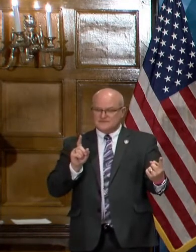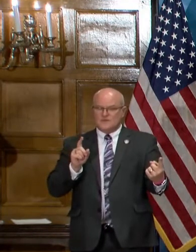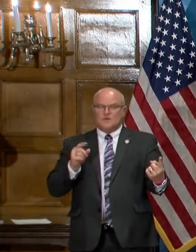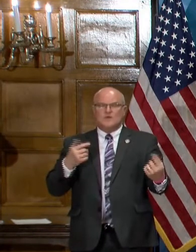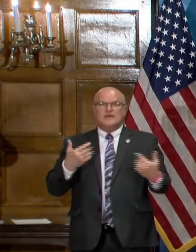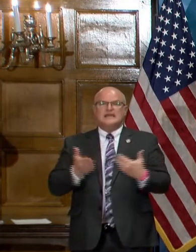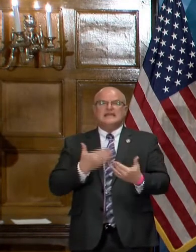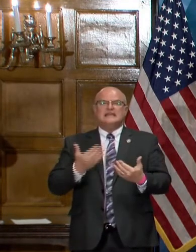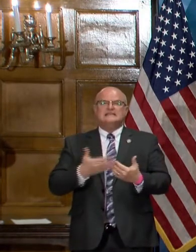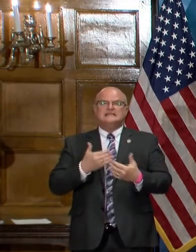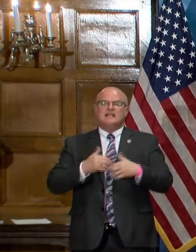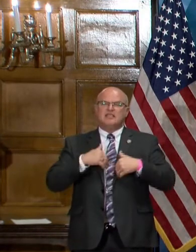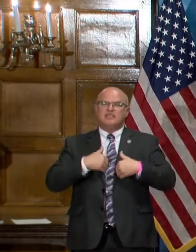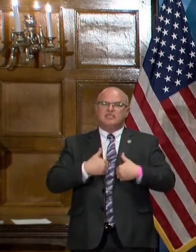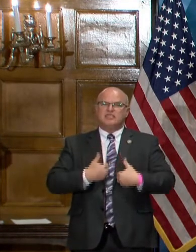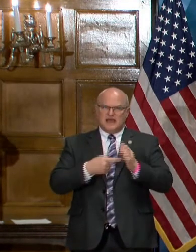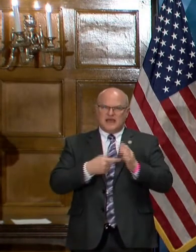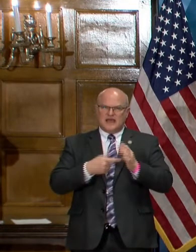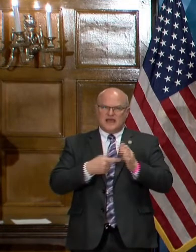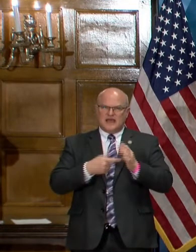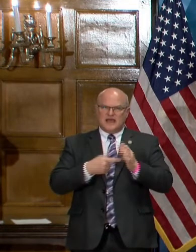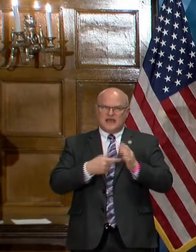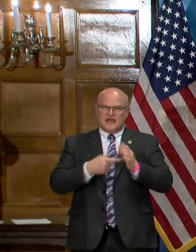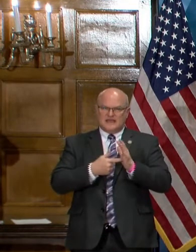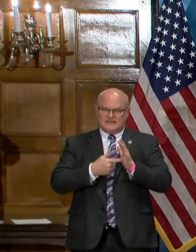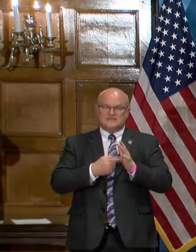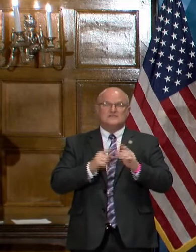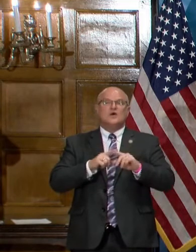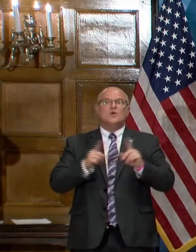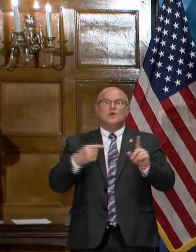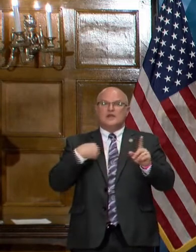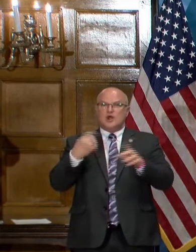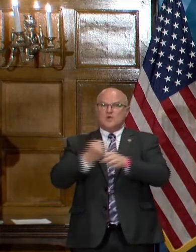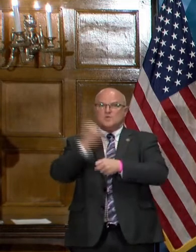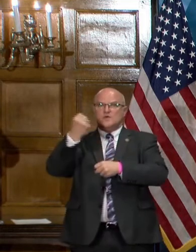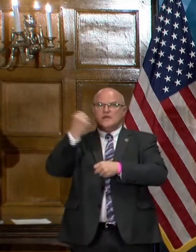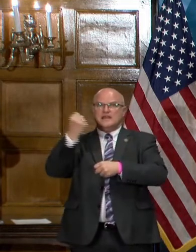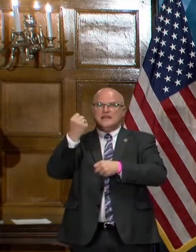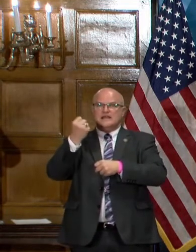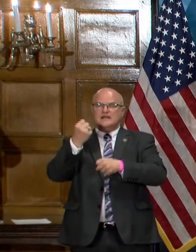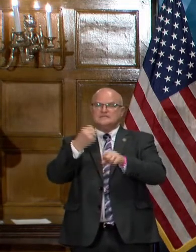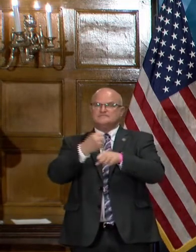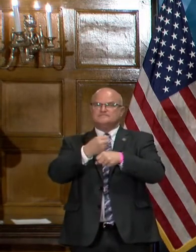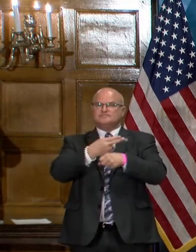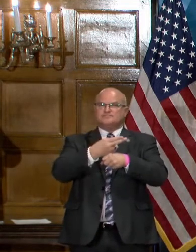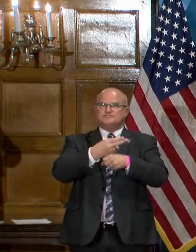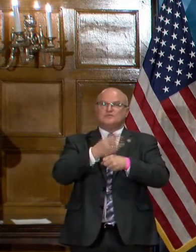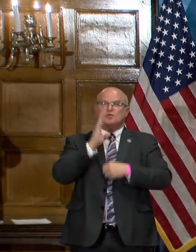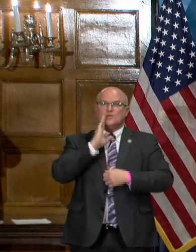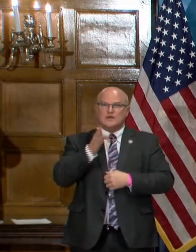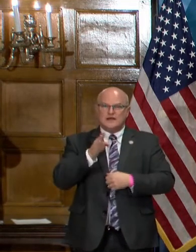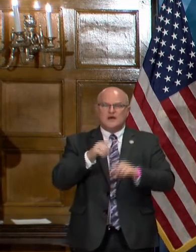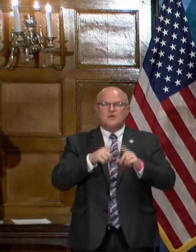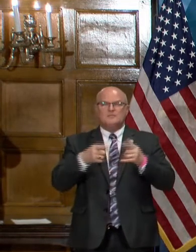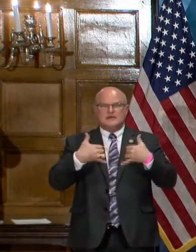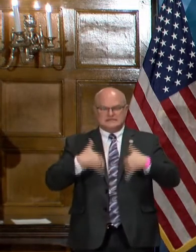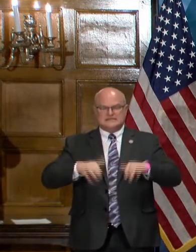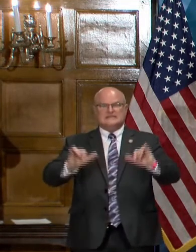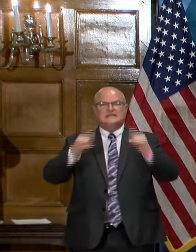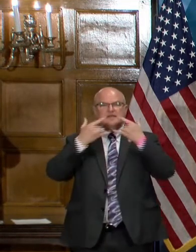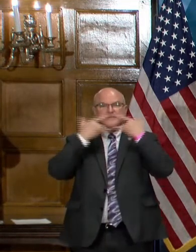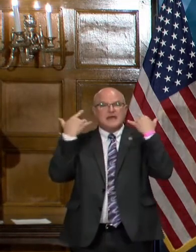easy to become fatigued about this disease. We are winning. We're getting ahead of this, but we need to continue to use the